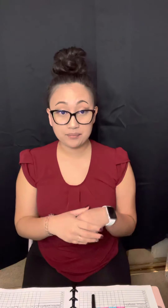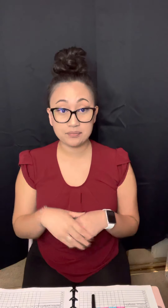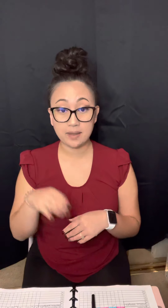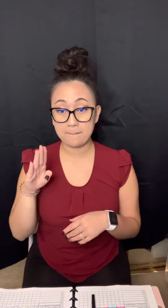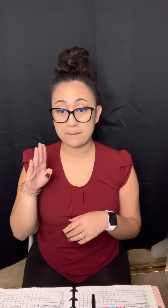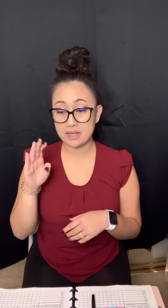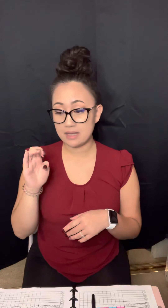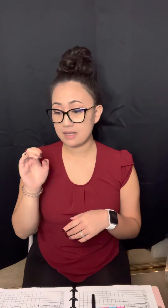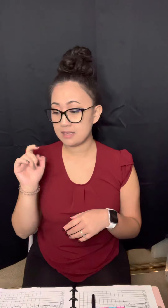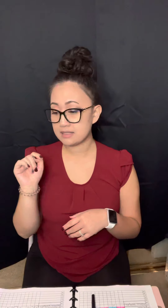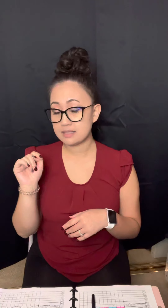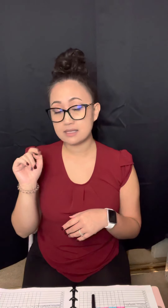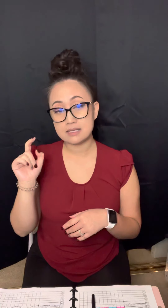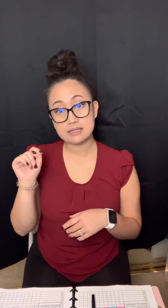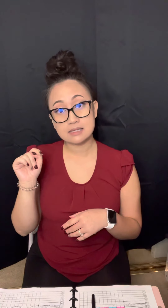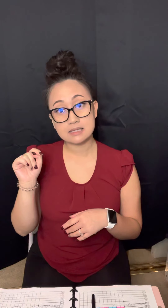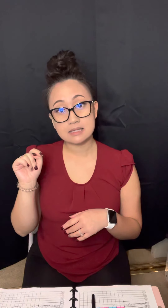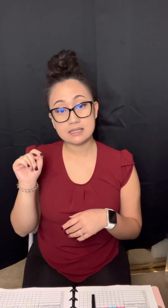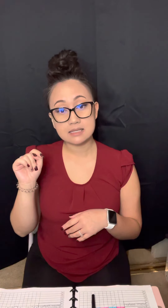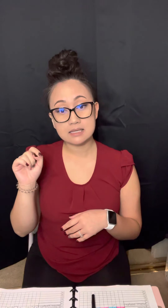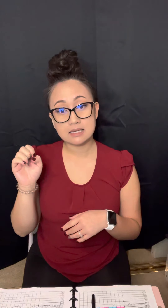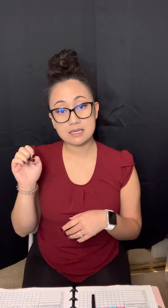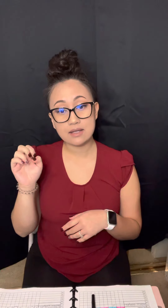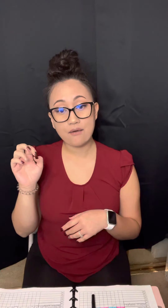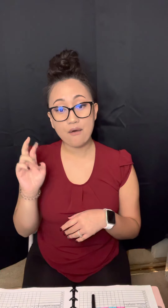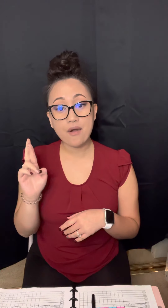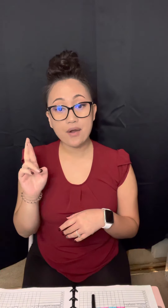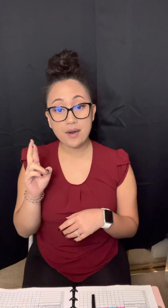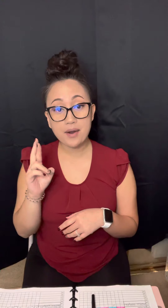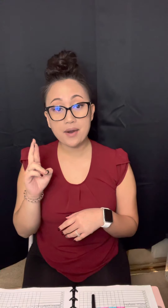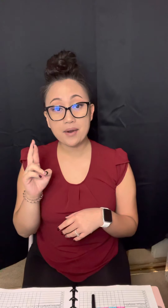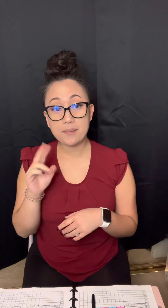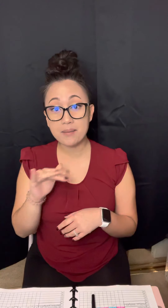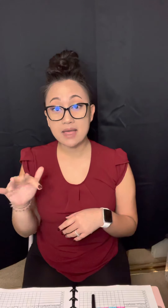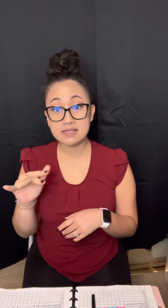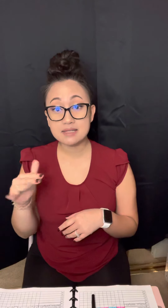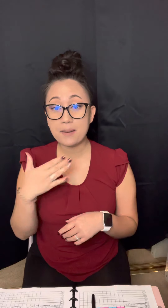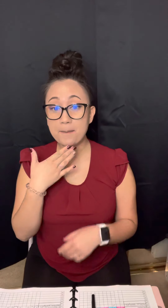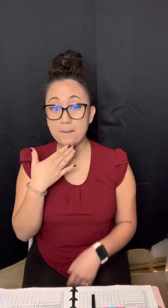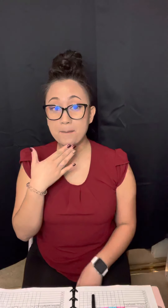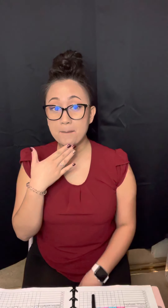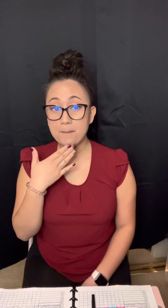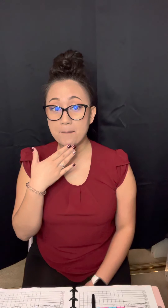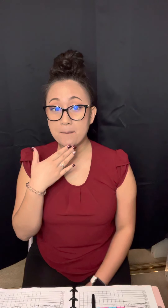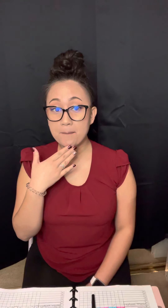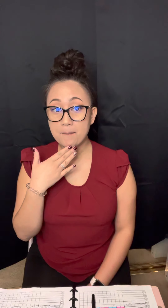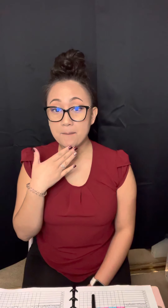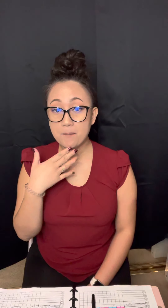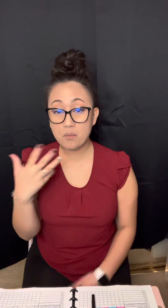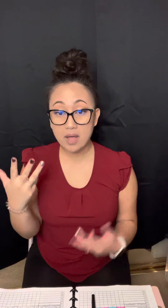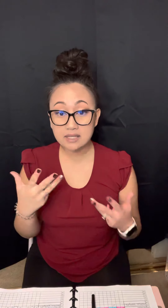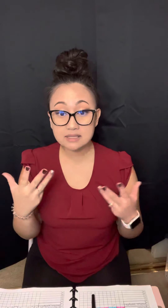E T T E R spells what? Melanie.